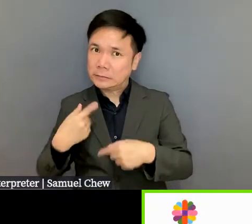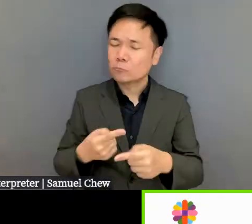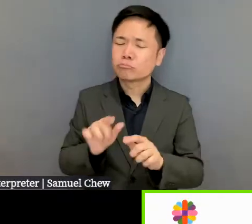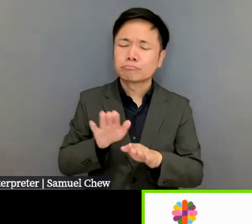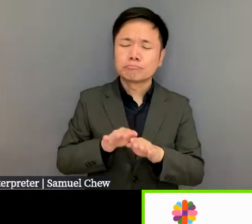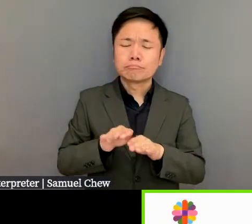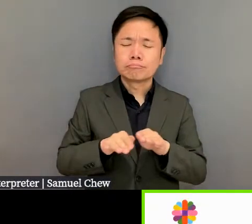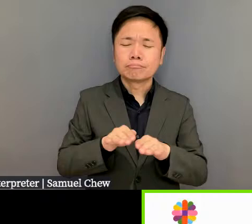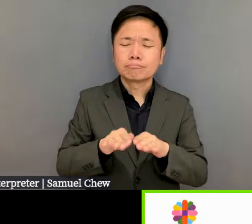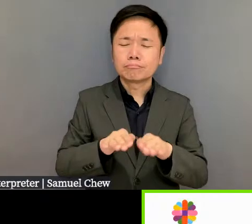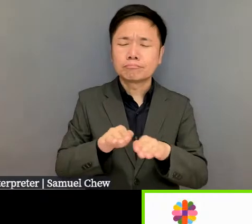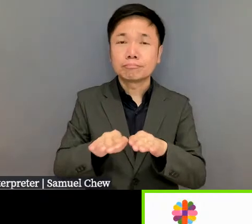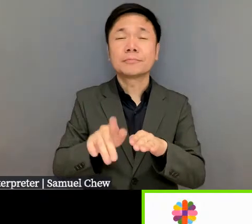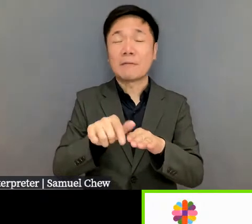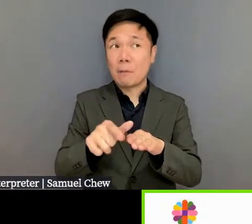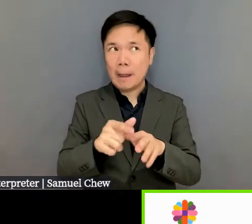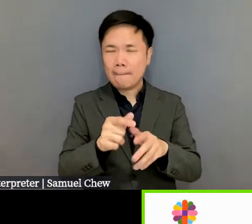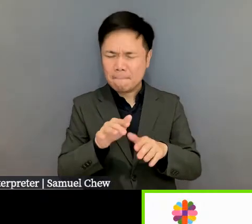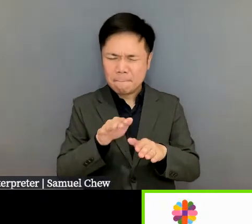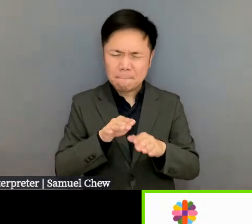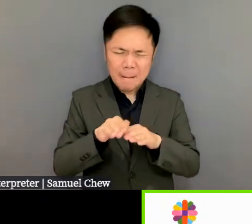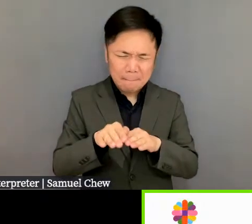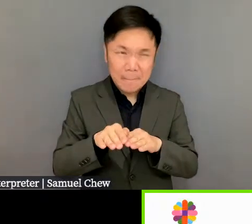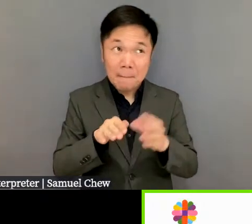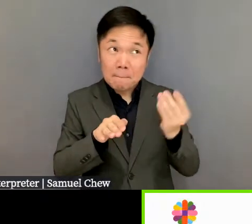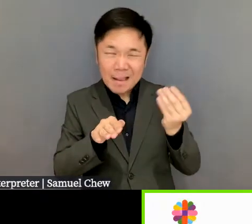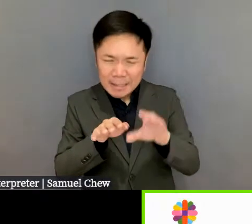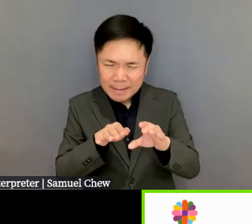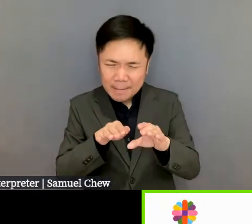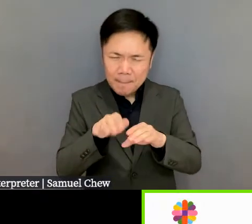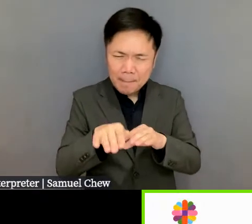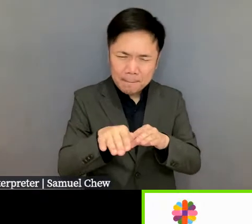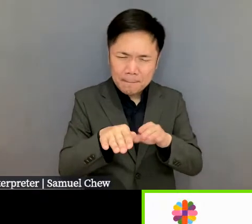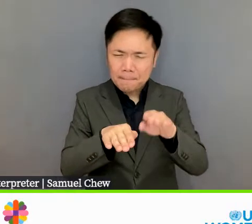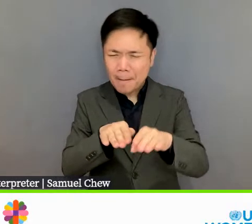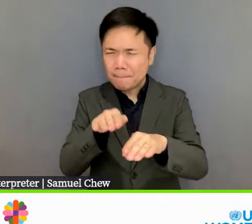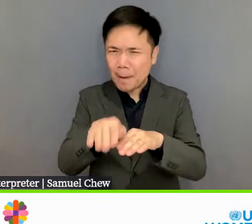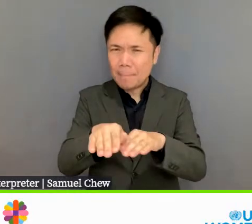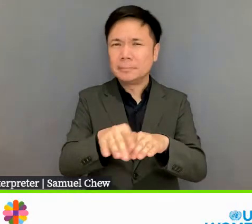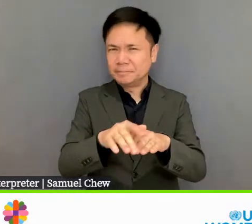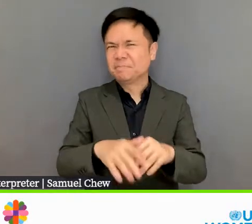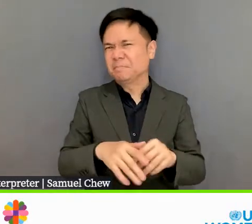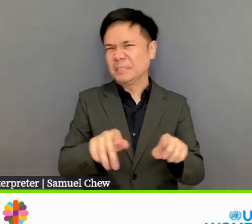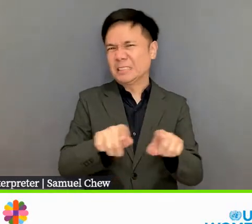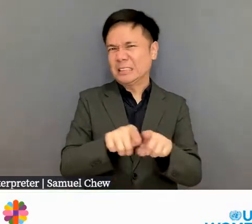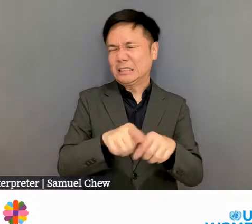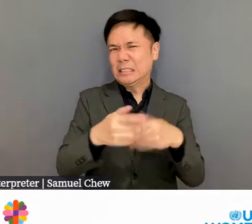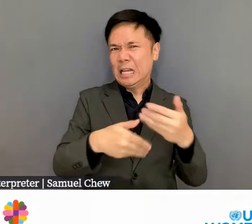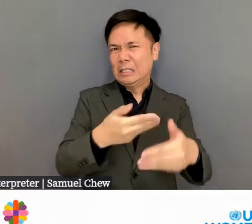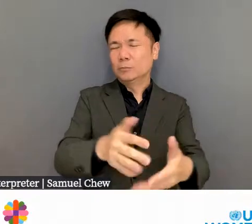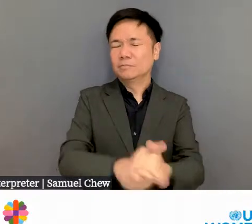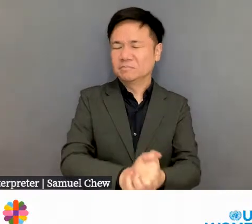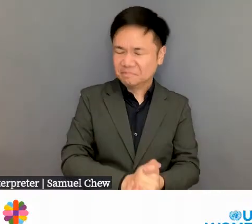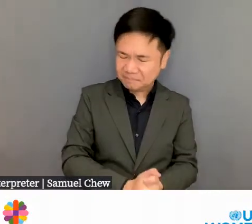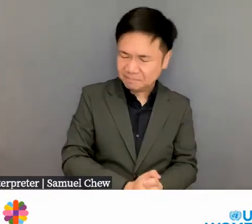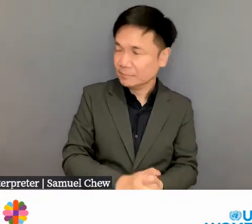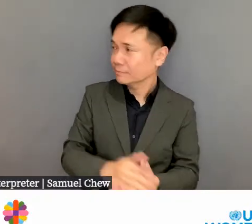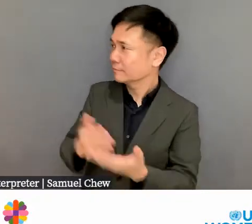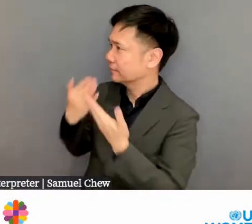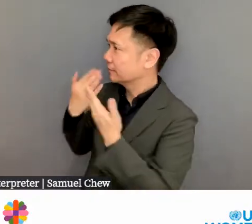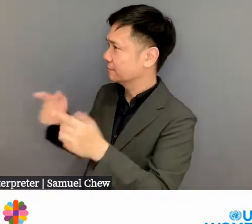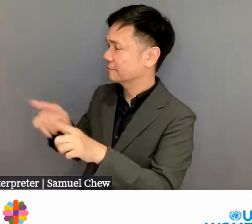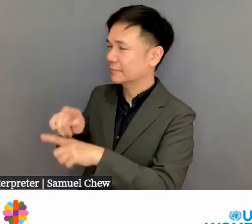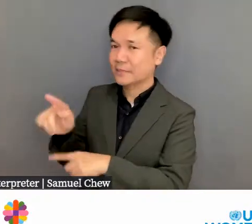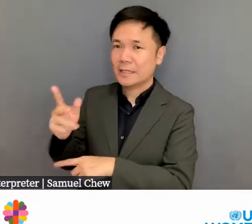same time. So I'll ask the same question to Camila. Thank you. Thank you, Lucy. Thank you, my